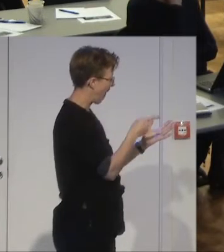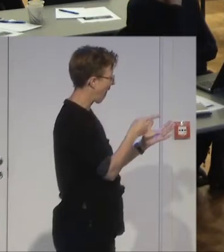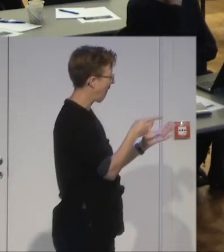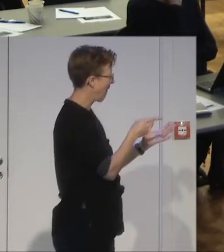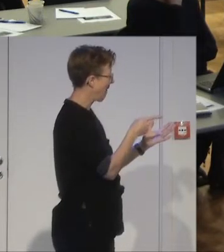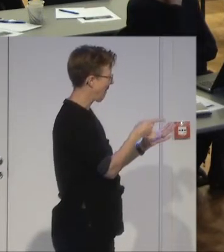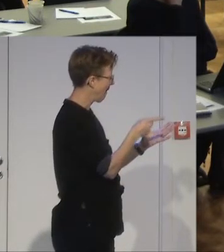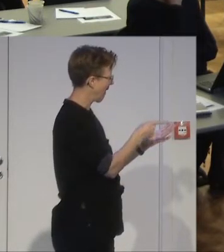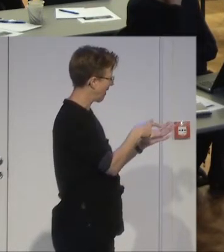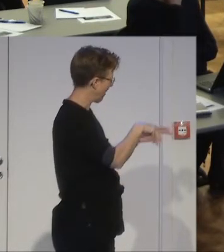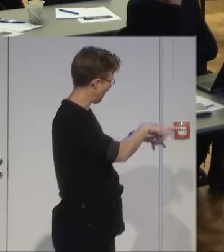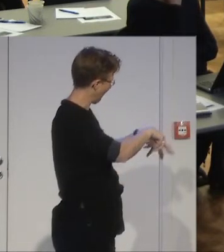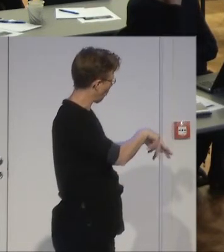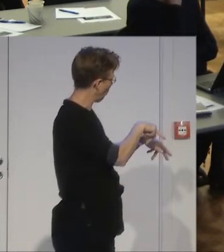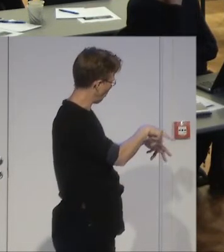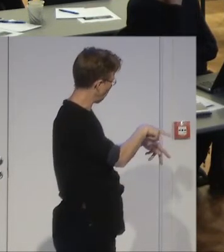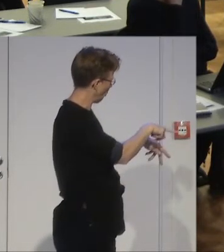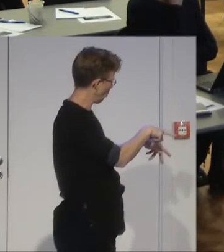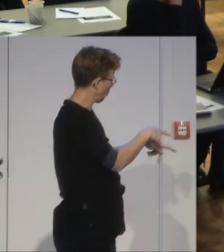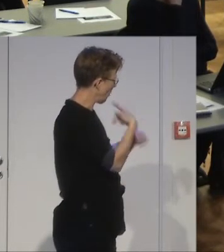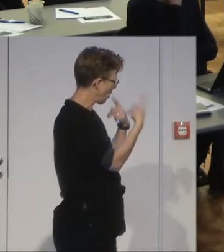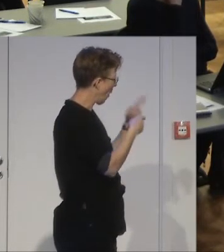this film you were talking about,